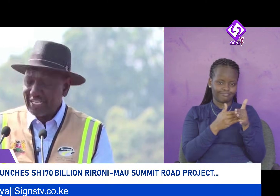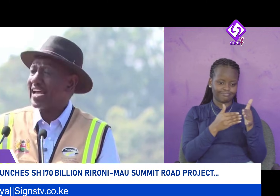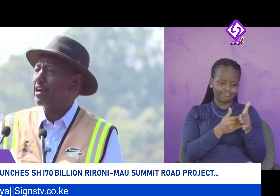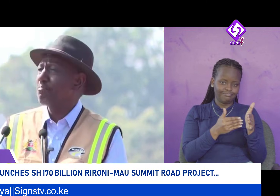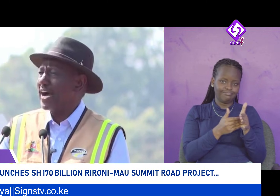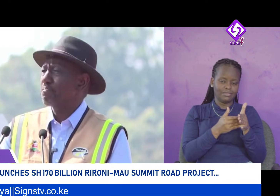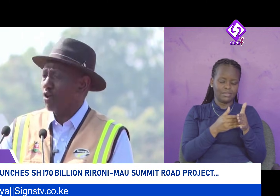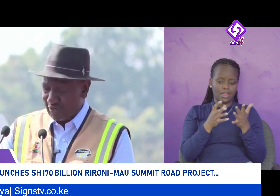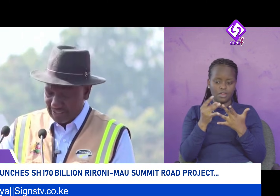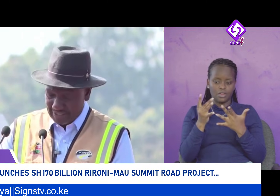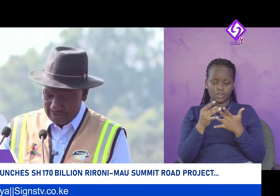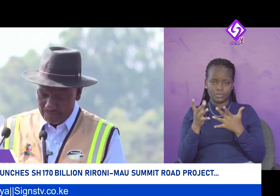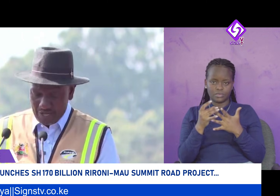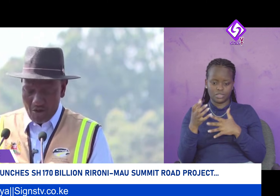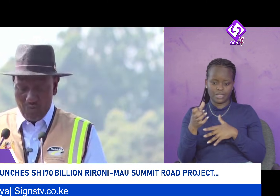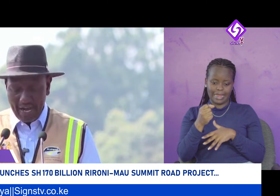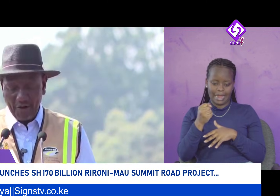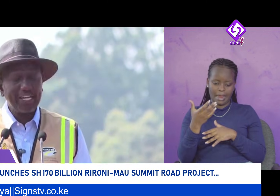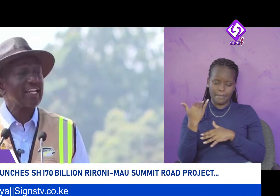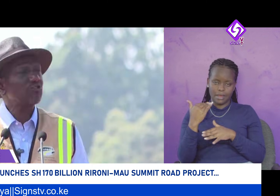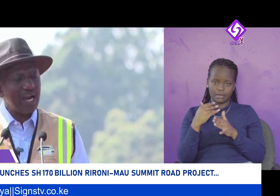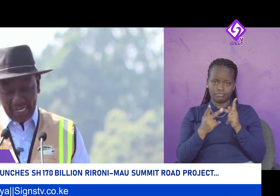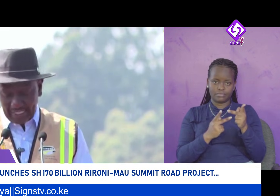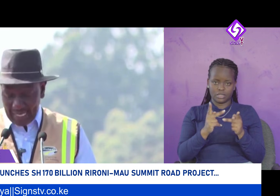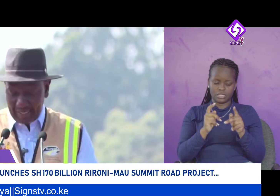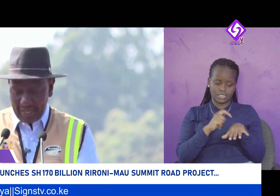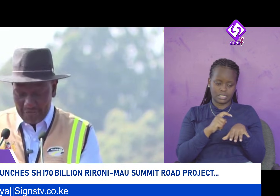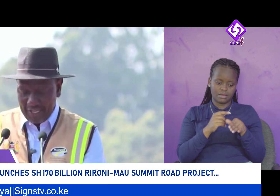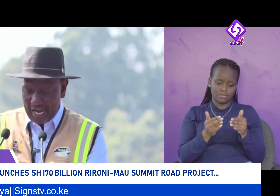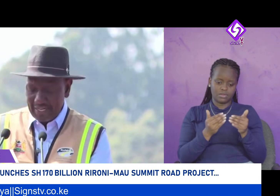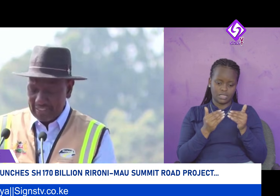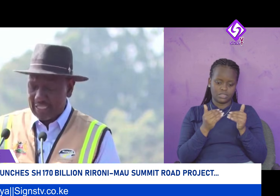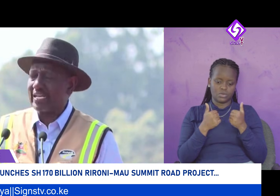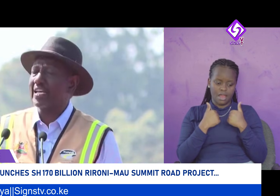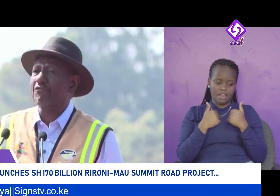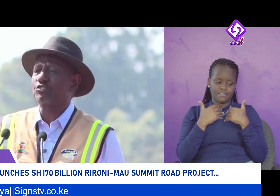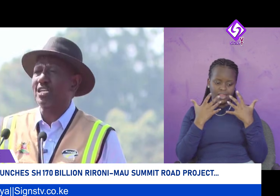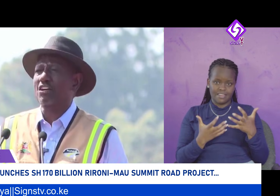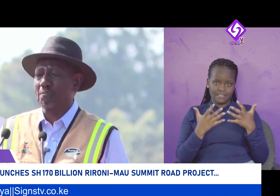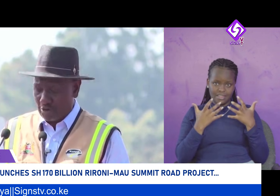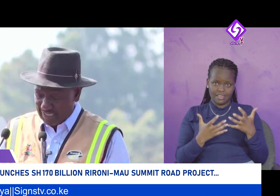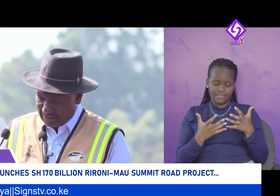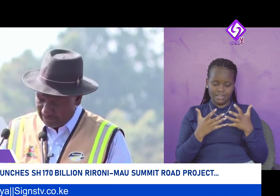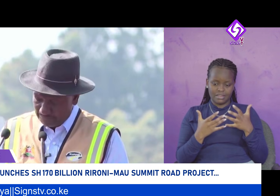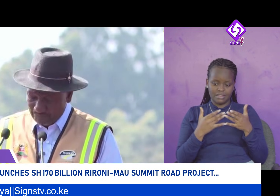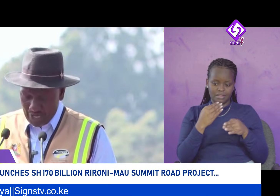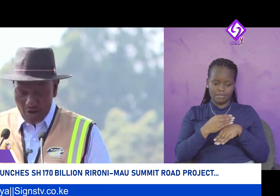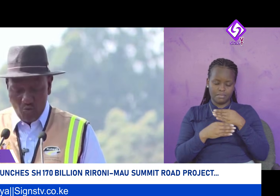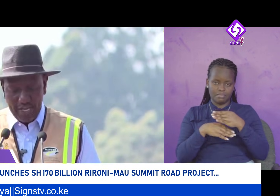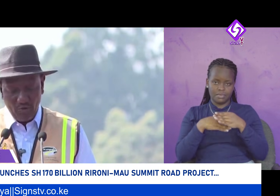options that held back progress. Whenever we needed to undertake heavy and necessary infrastructural